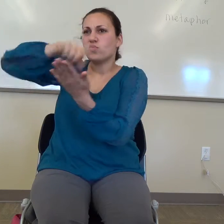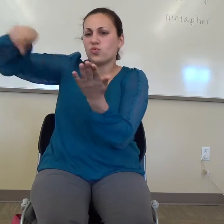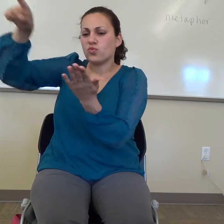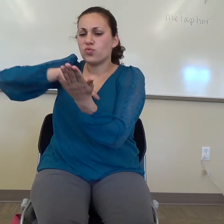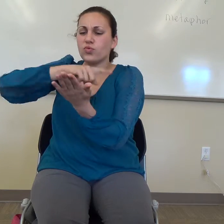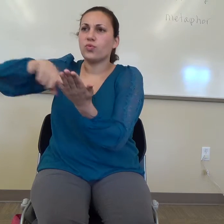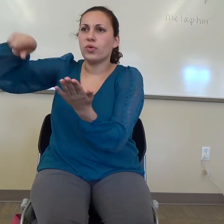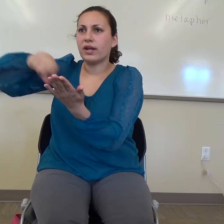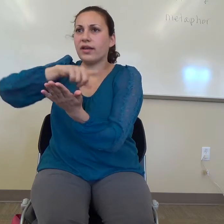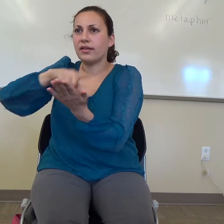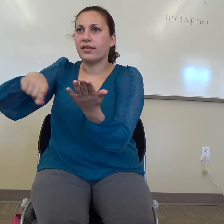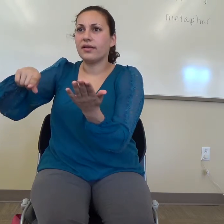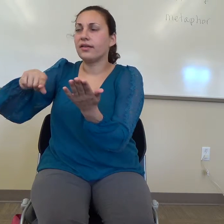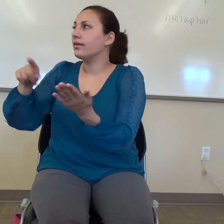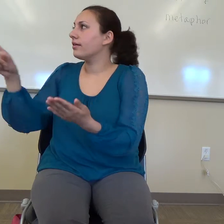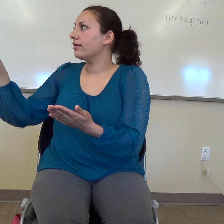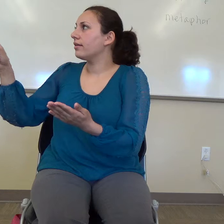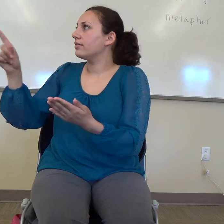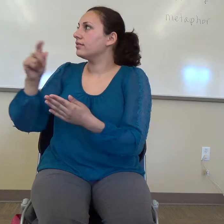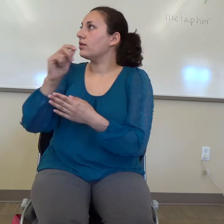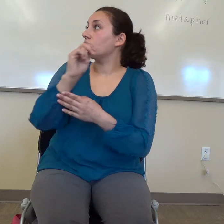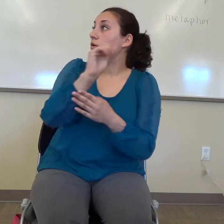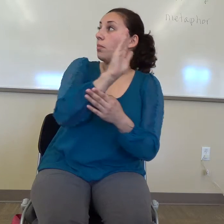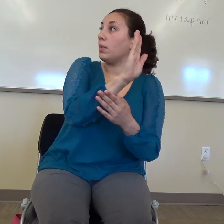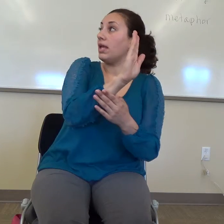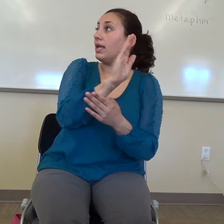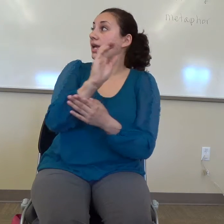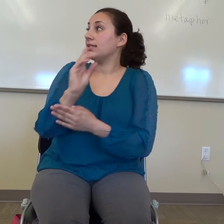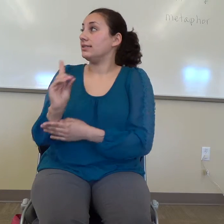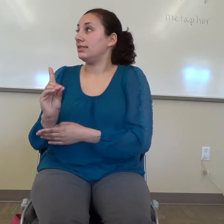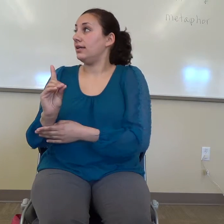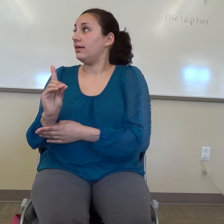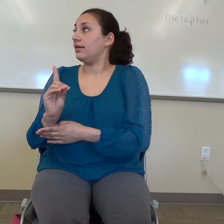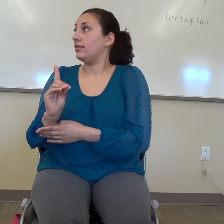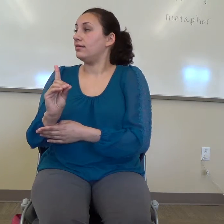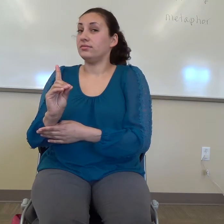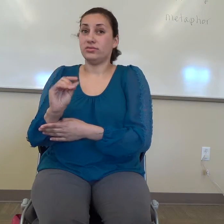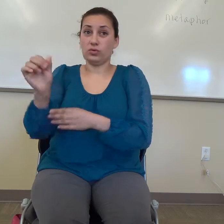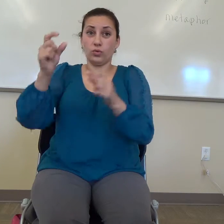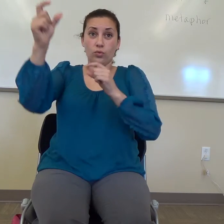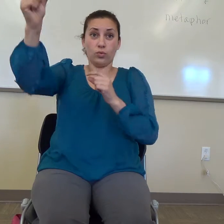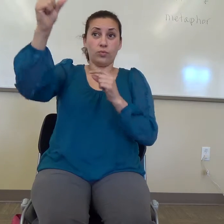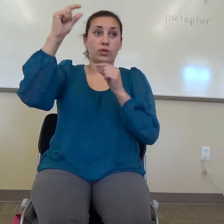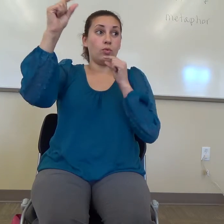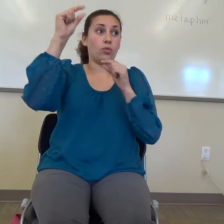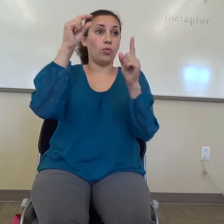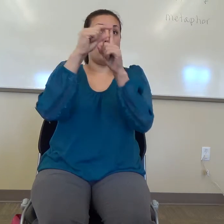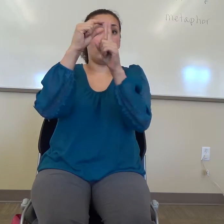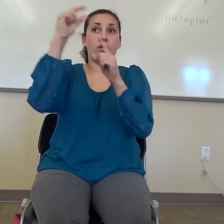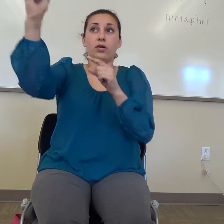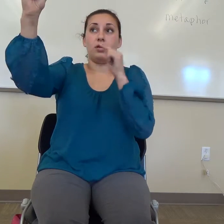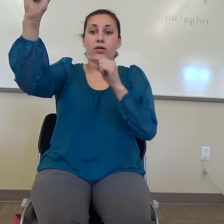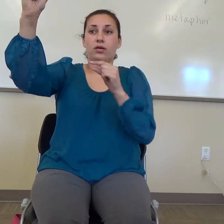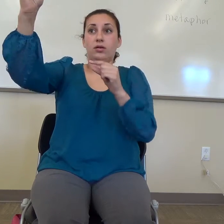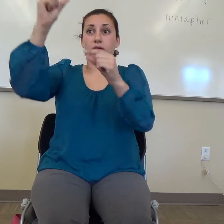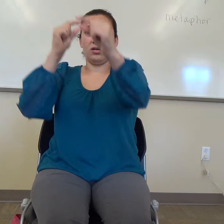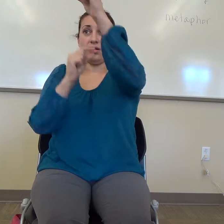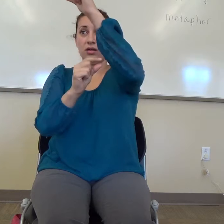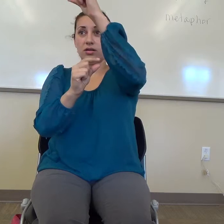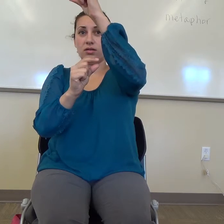If we do our test and we put one of these words in, what if we put this in?